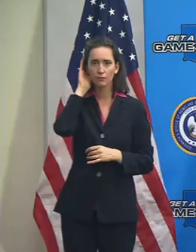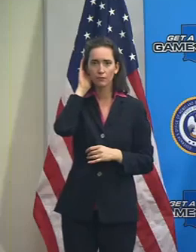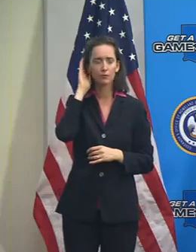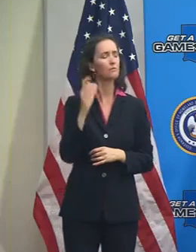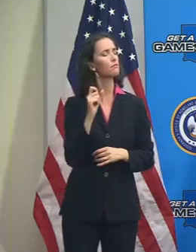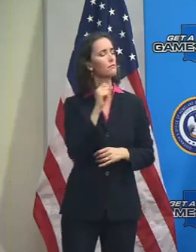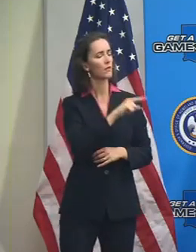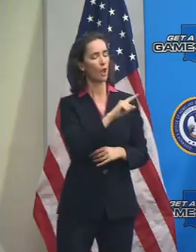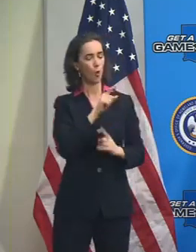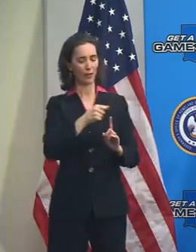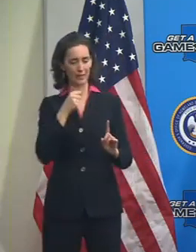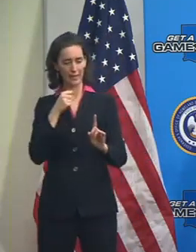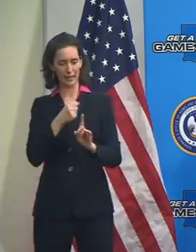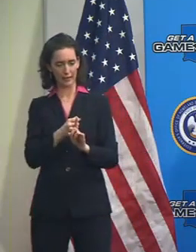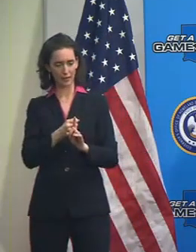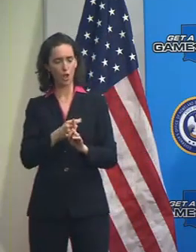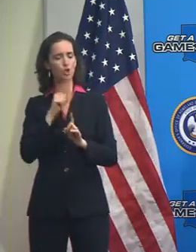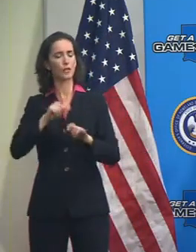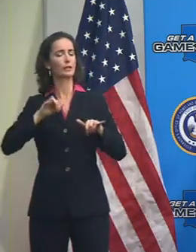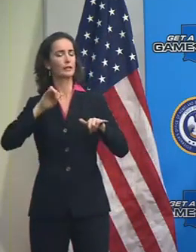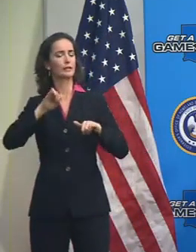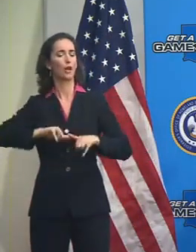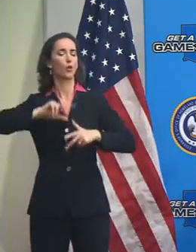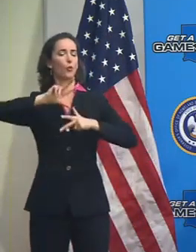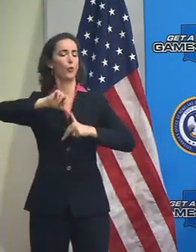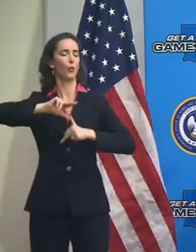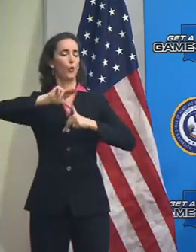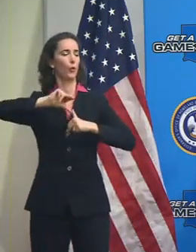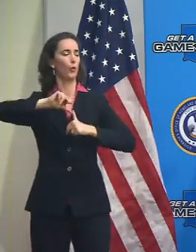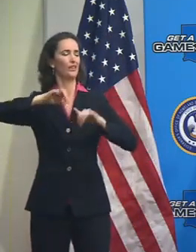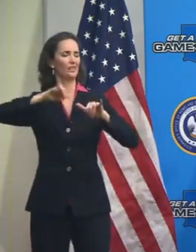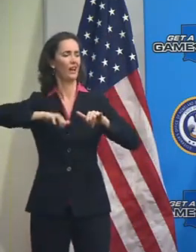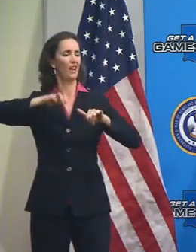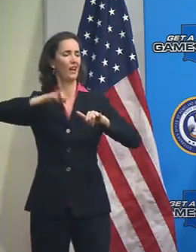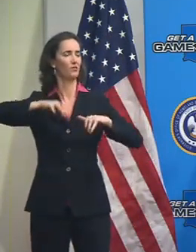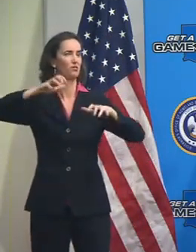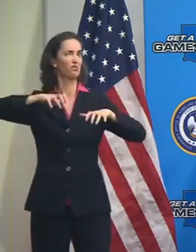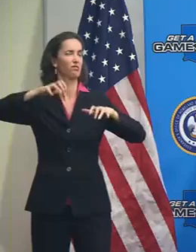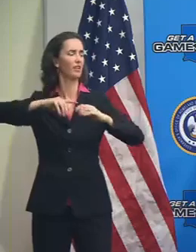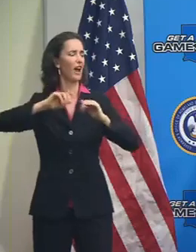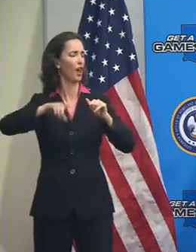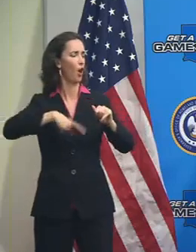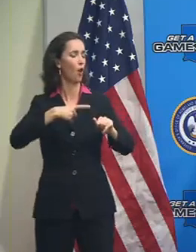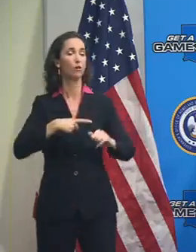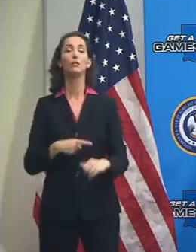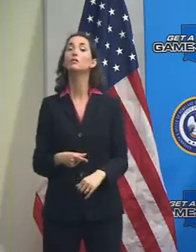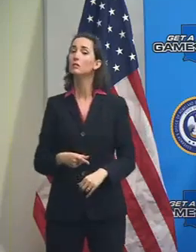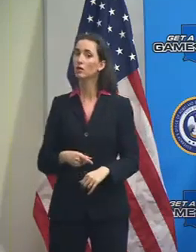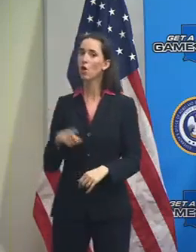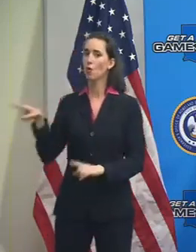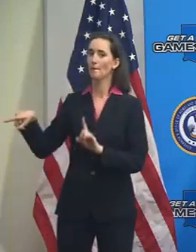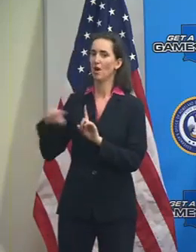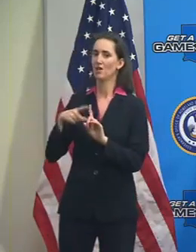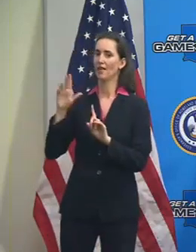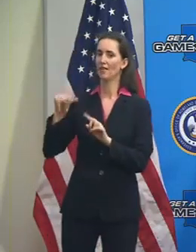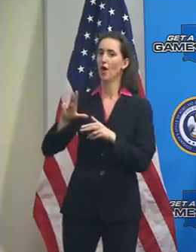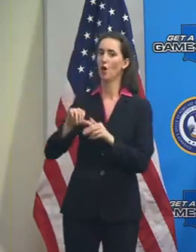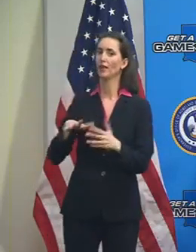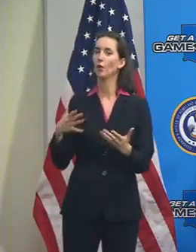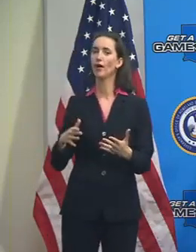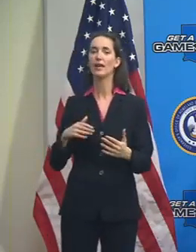first landfall? So one of the saving graces with Delta is that it's going to be a fast-moving storm. So with